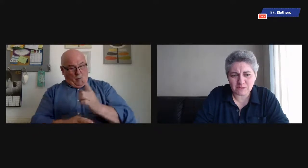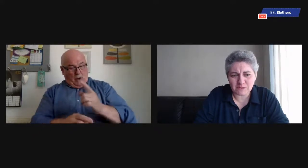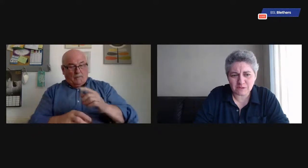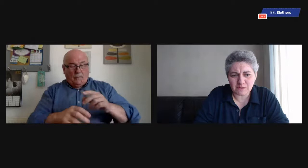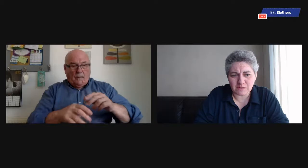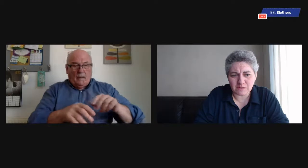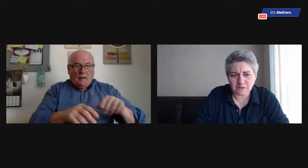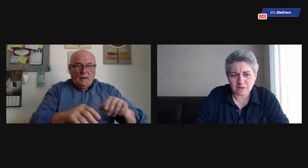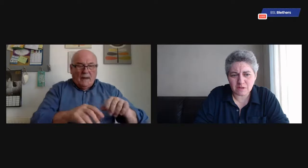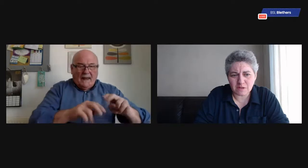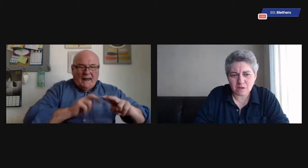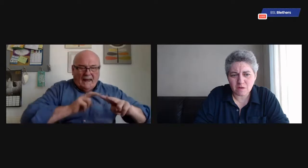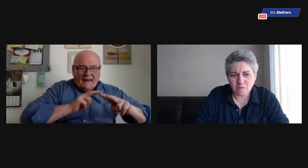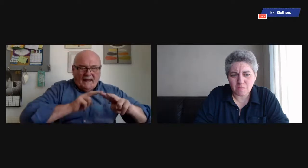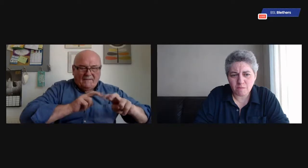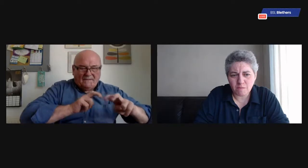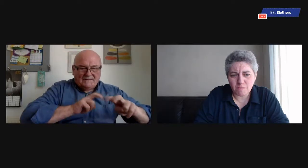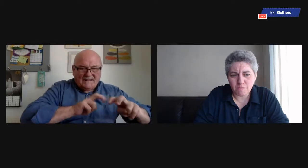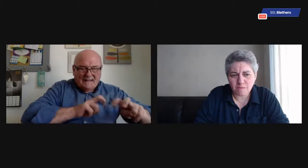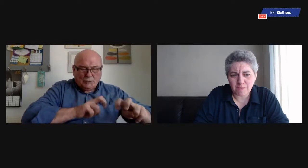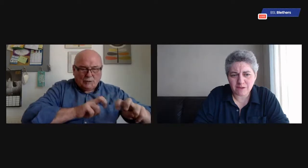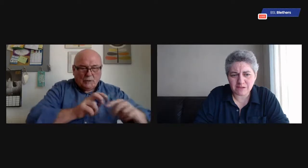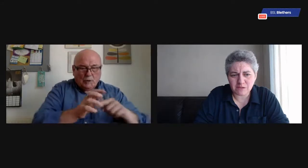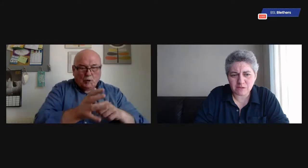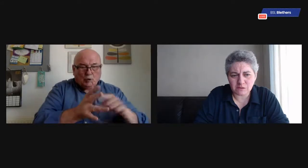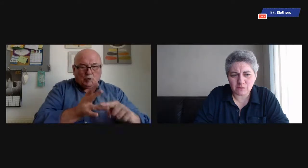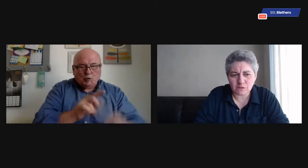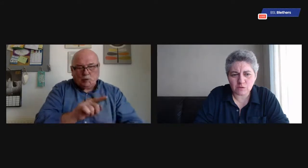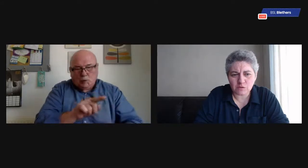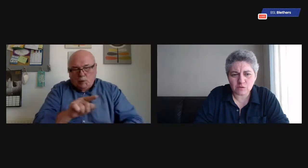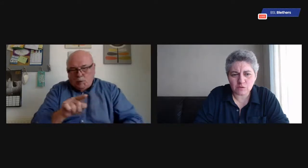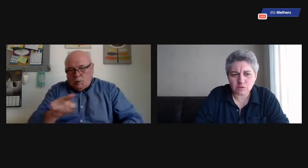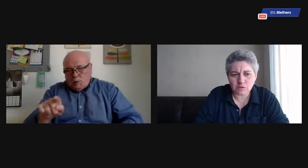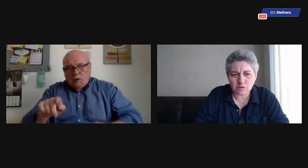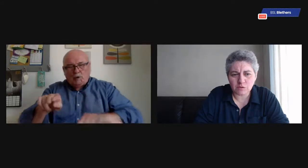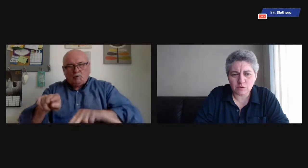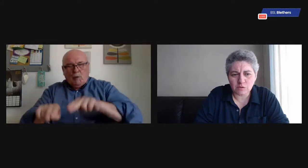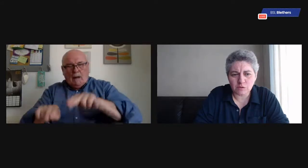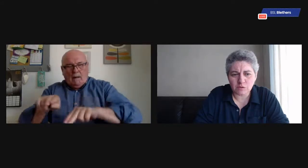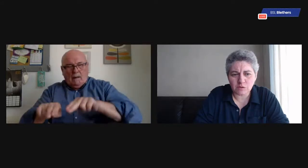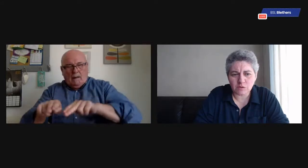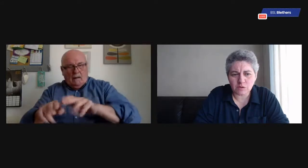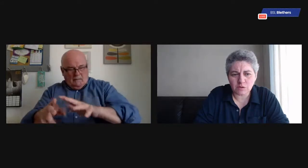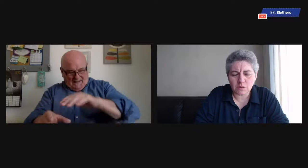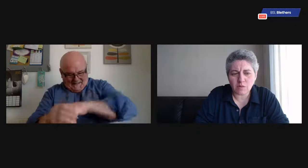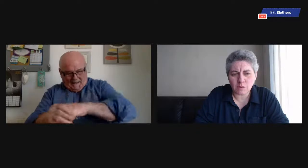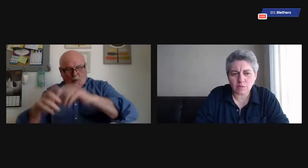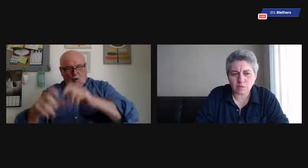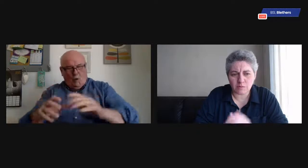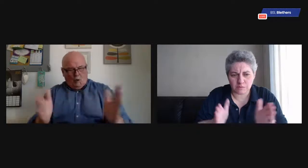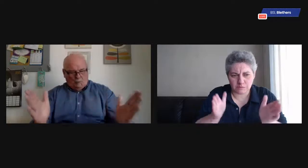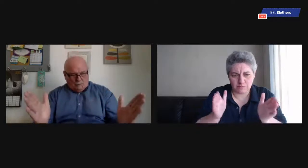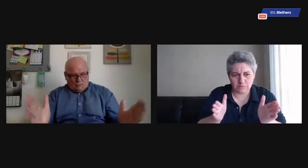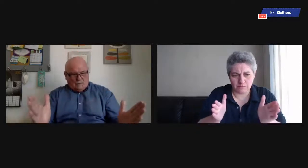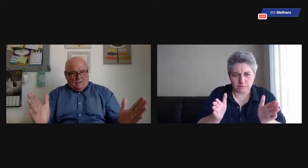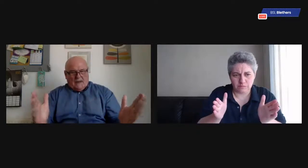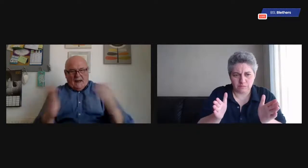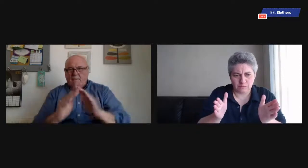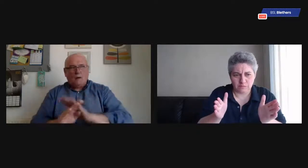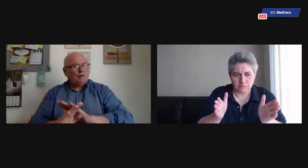and nerves and everything else, so it can take a long time. So I then do